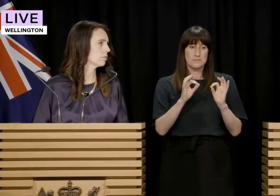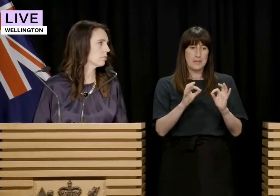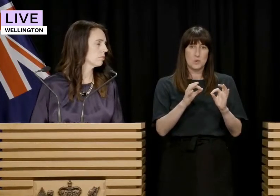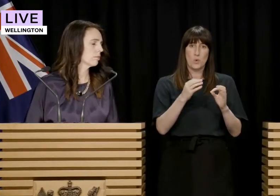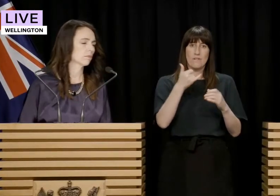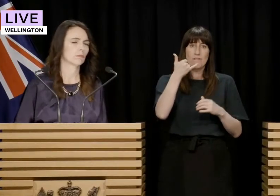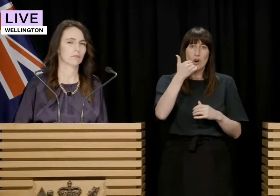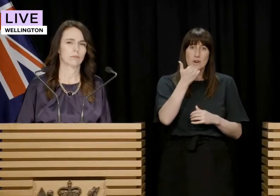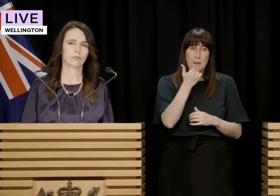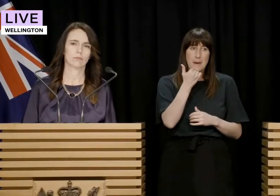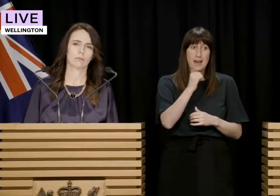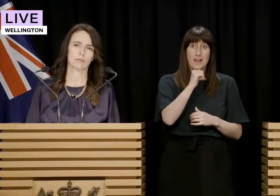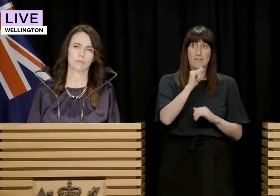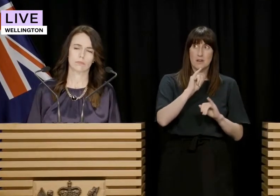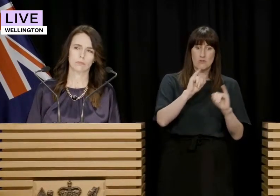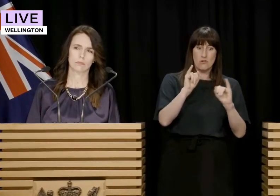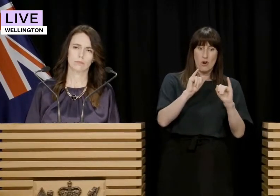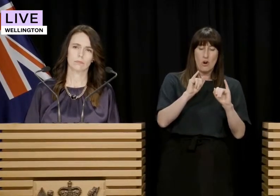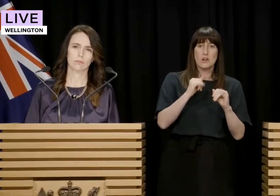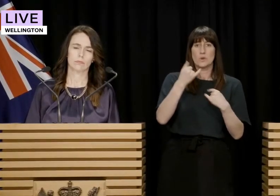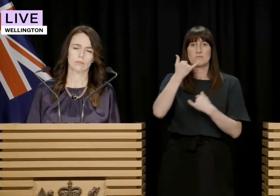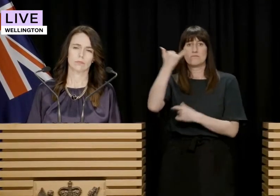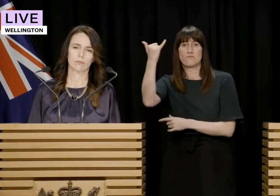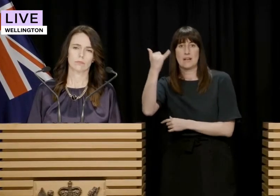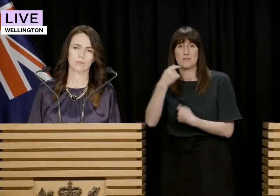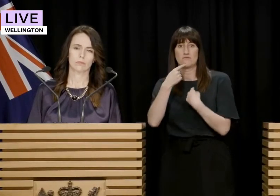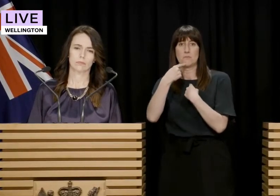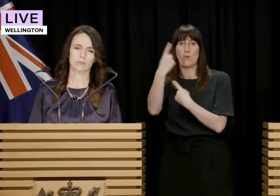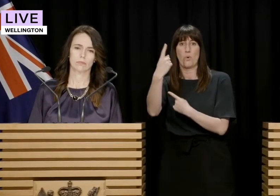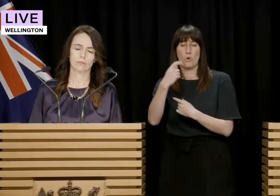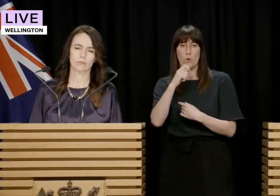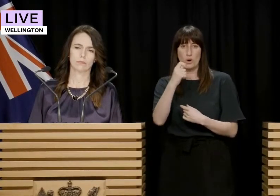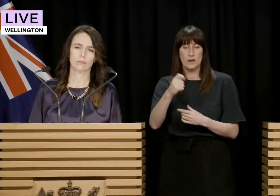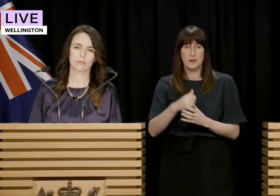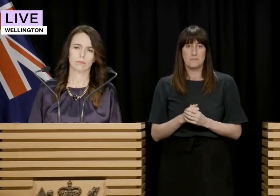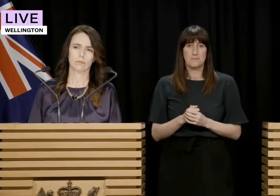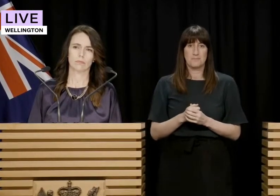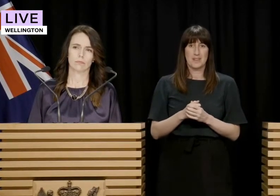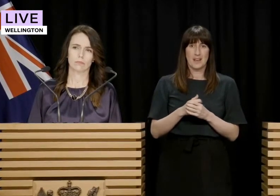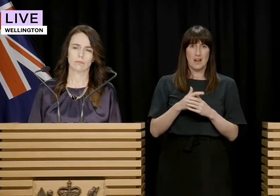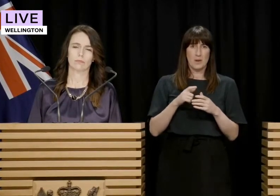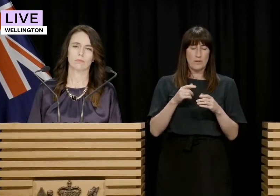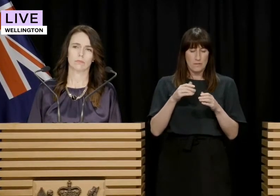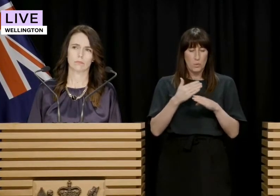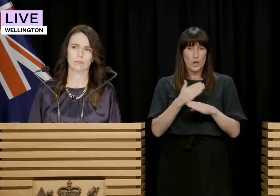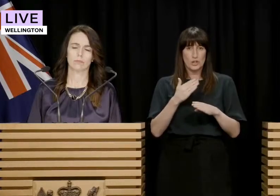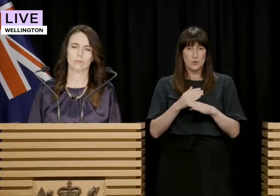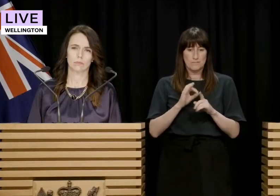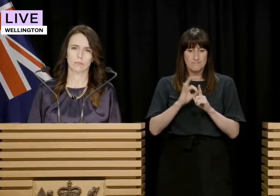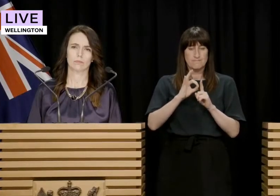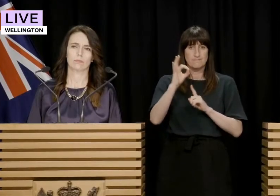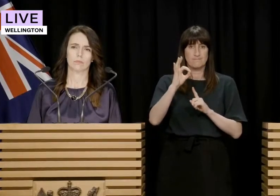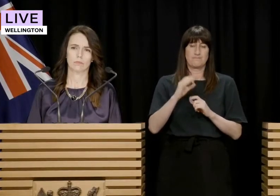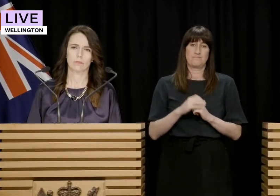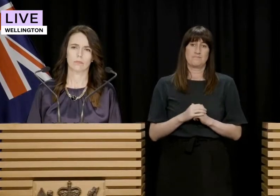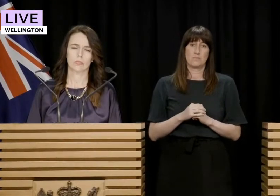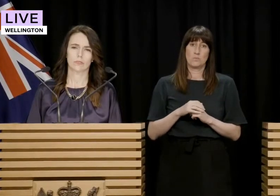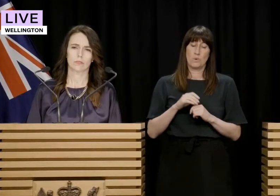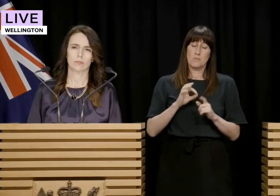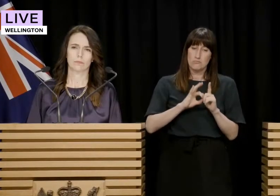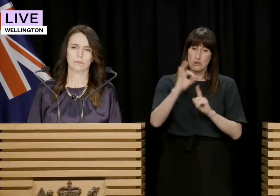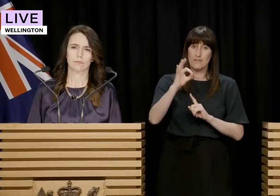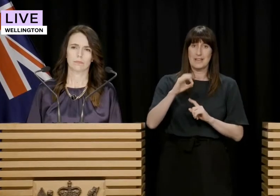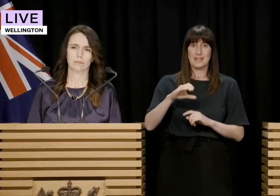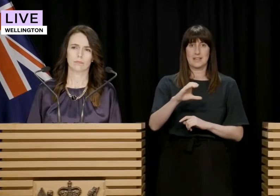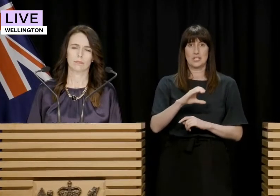That's why we've given both the Immigration Department and the Labour Inspectorate more powers to work together to crack down on migrant exploitation. And that's why we're improving conditions